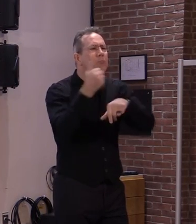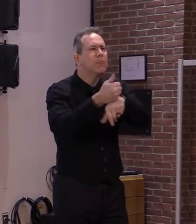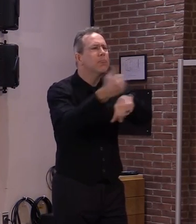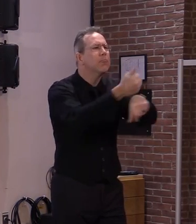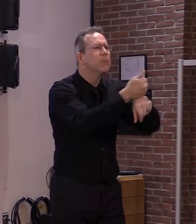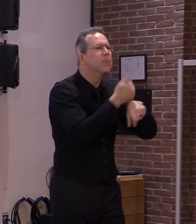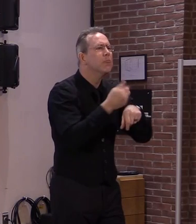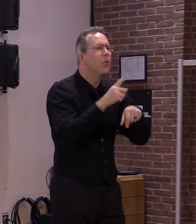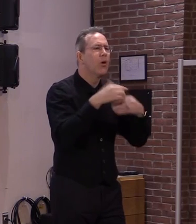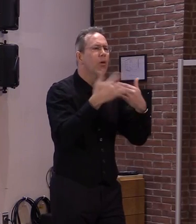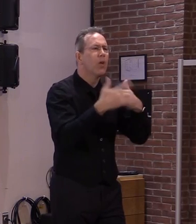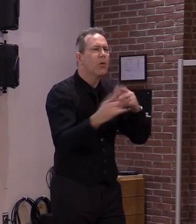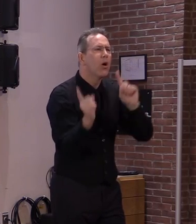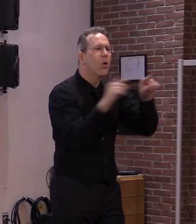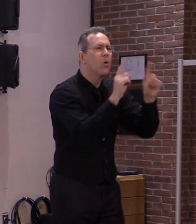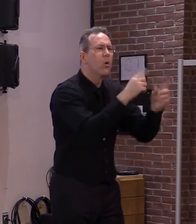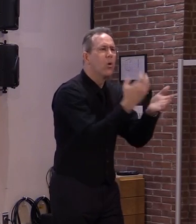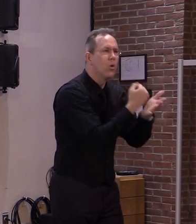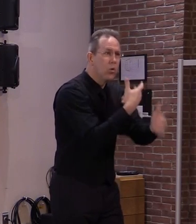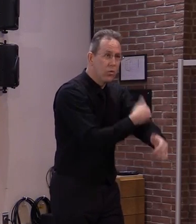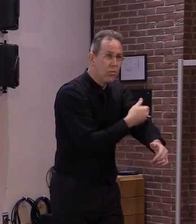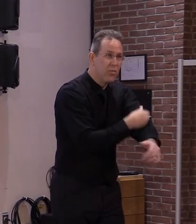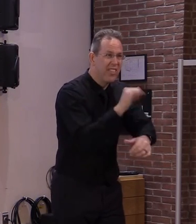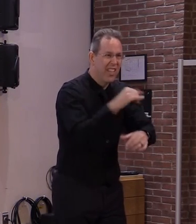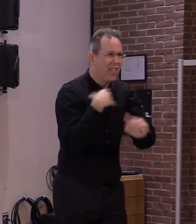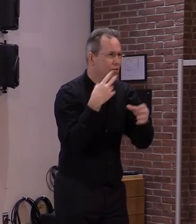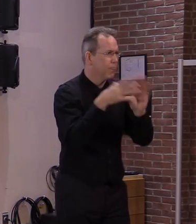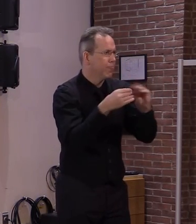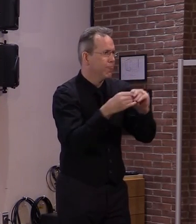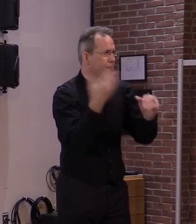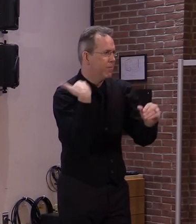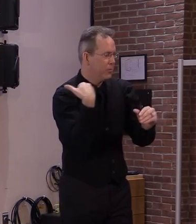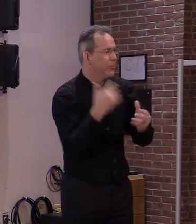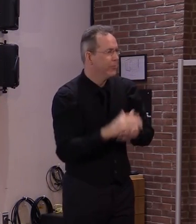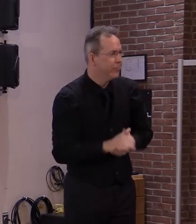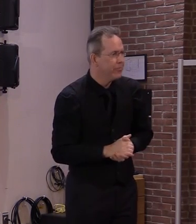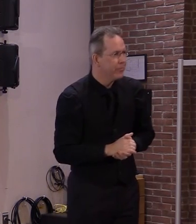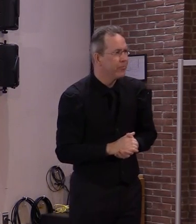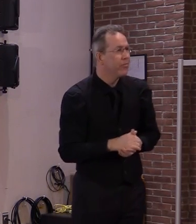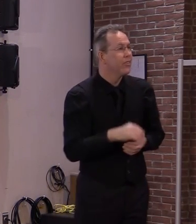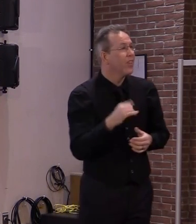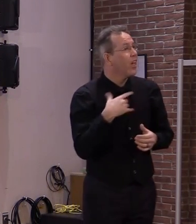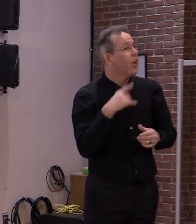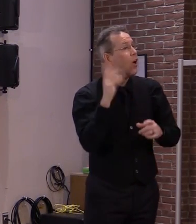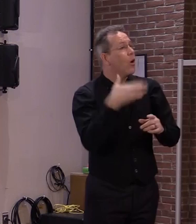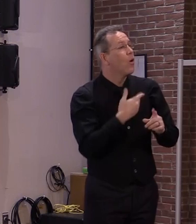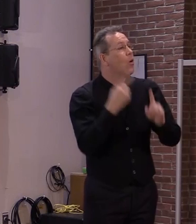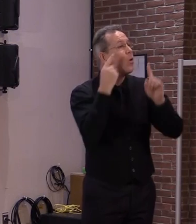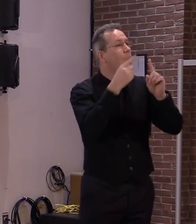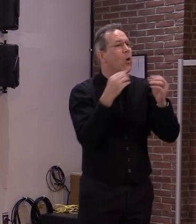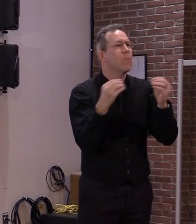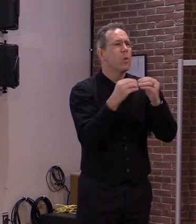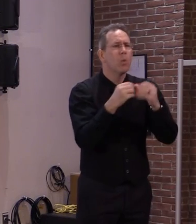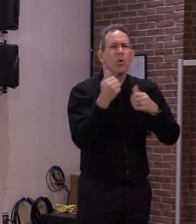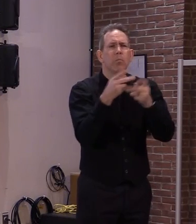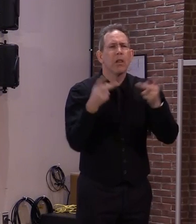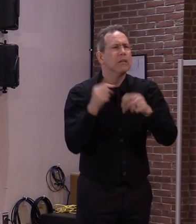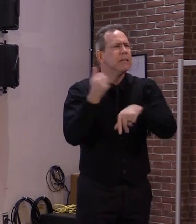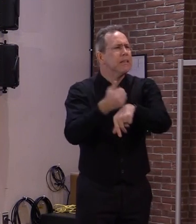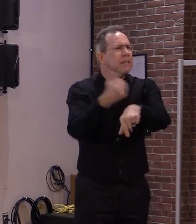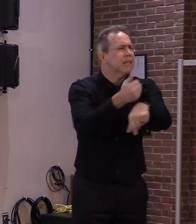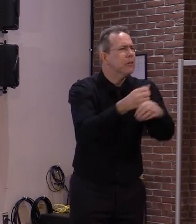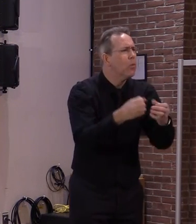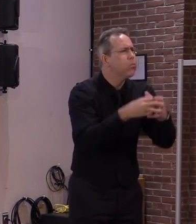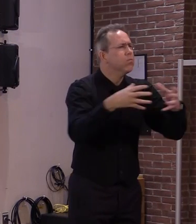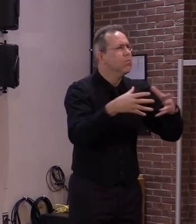it easier for Vermonters to get vaccinated as soon as possible. For the next 7 days, we are adding additional